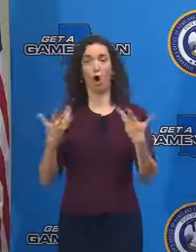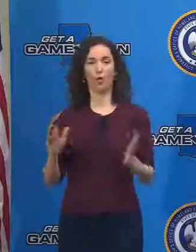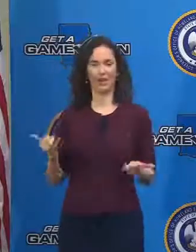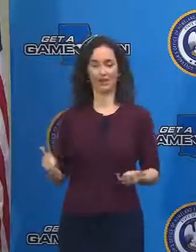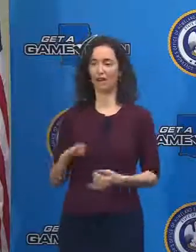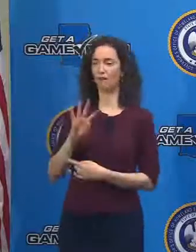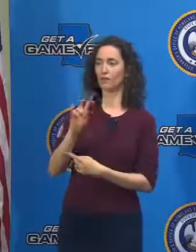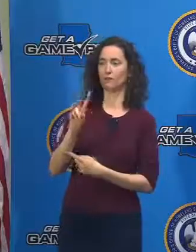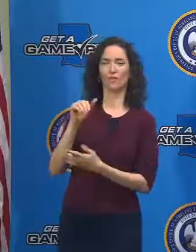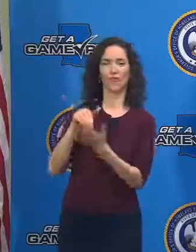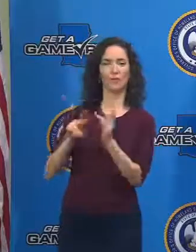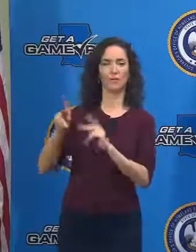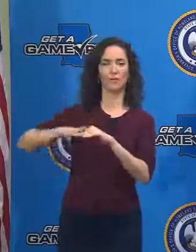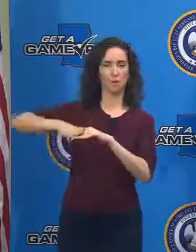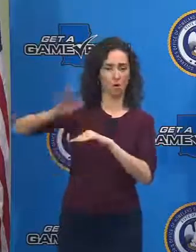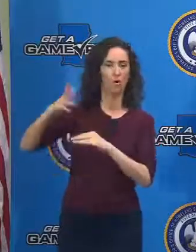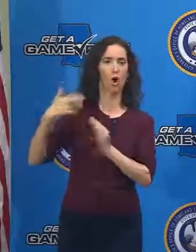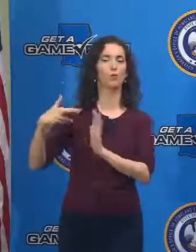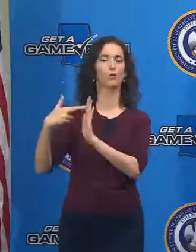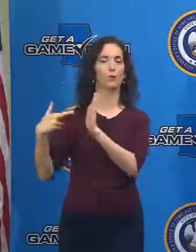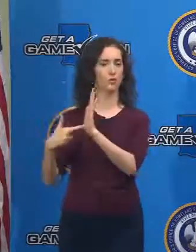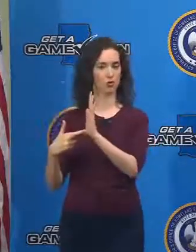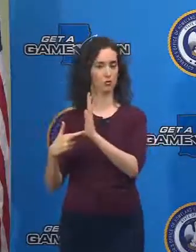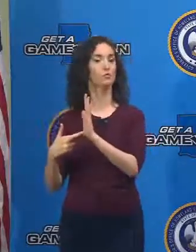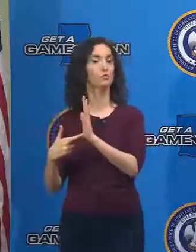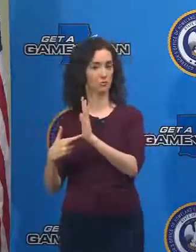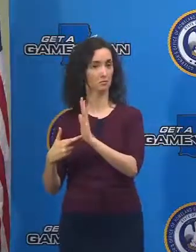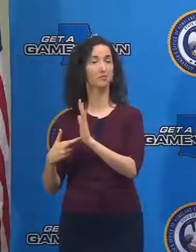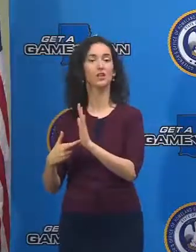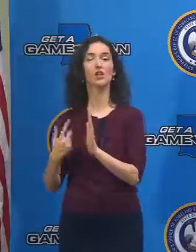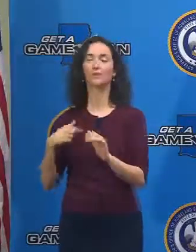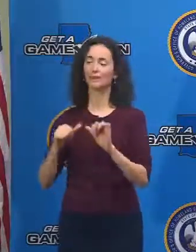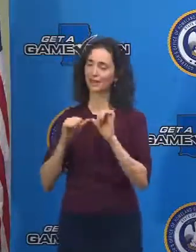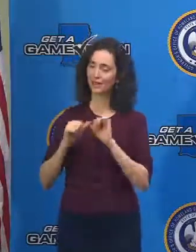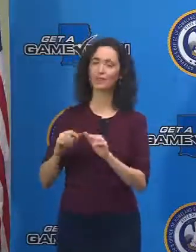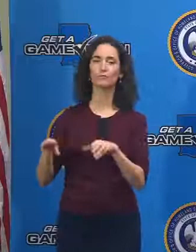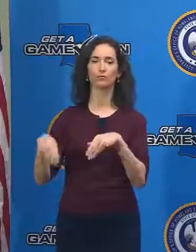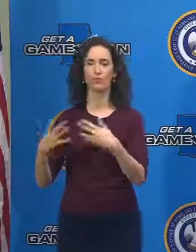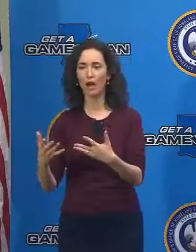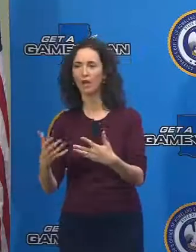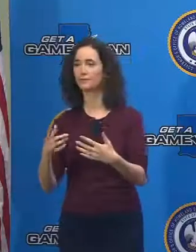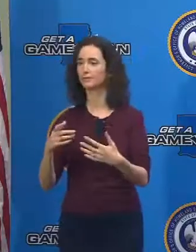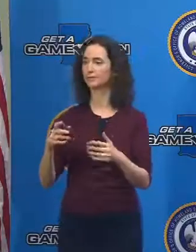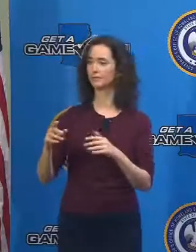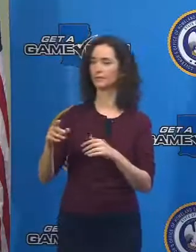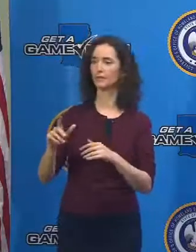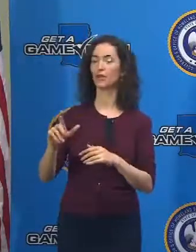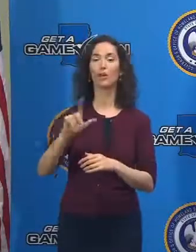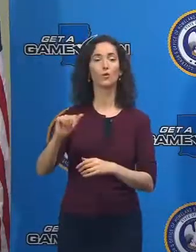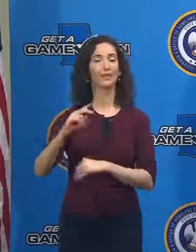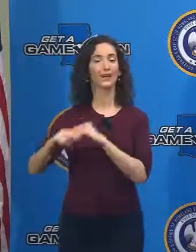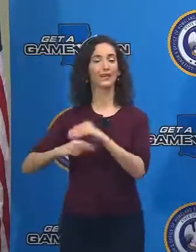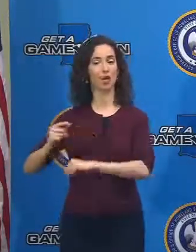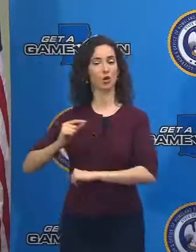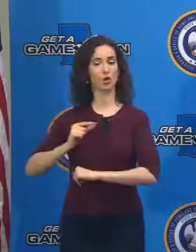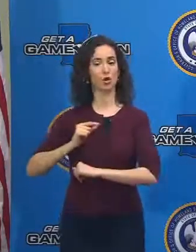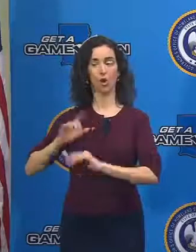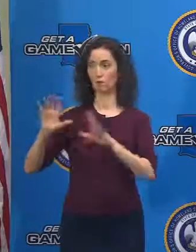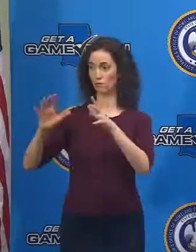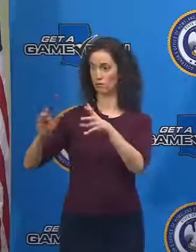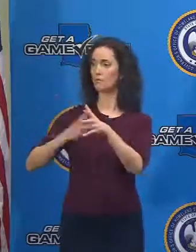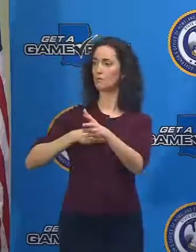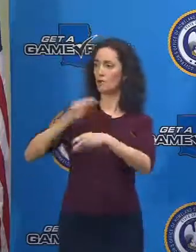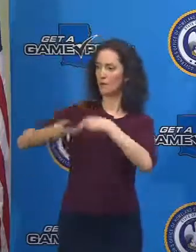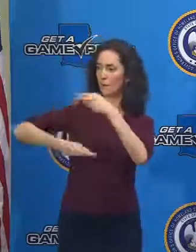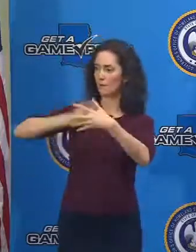who have registered for that program. And we continue to provide commodities to the Louisiana National Guard, who's been a great